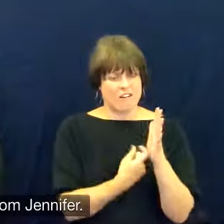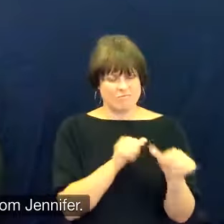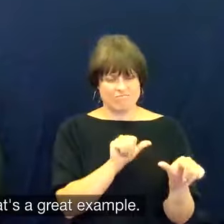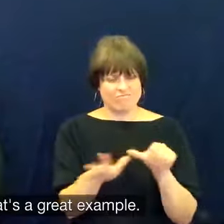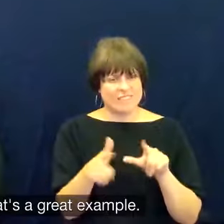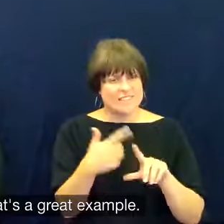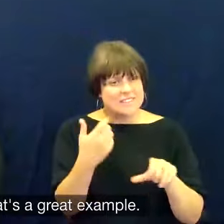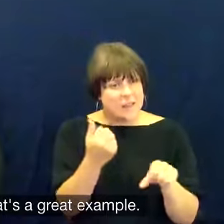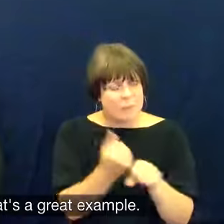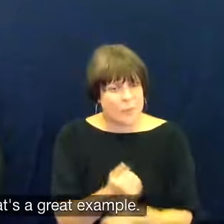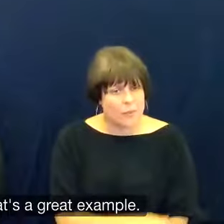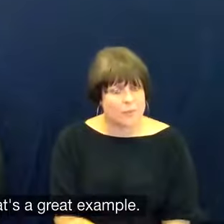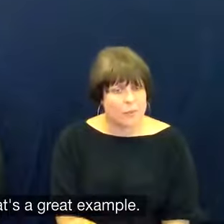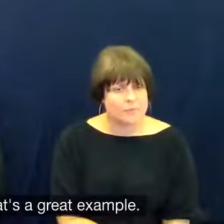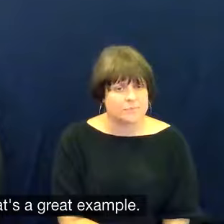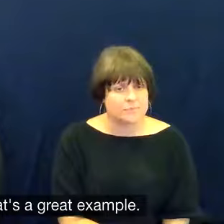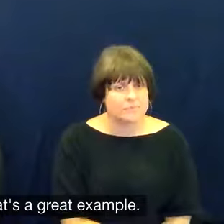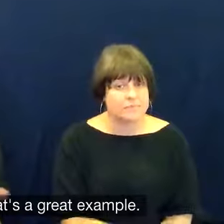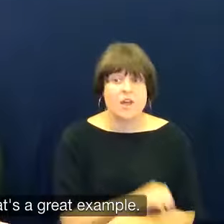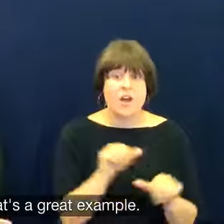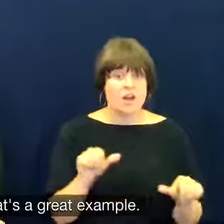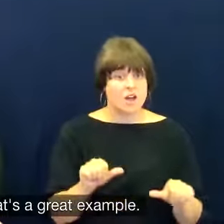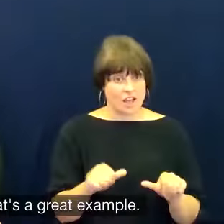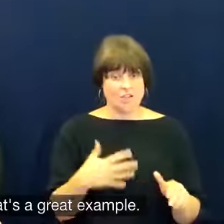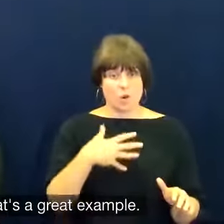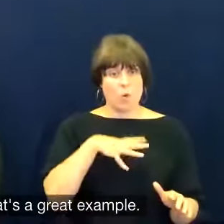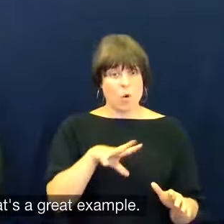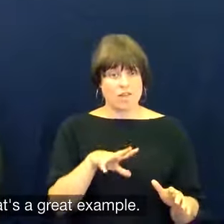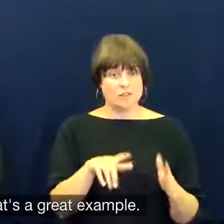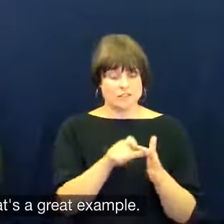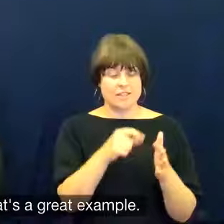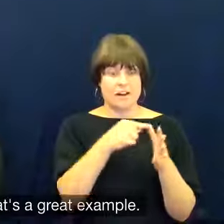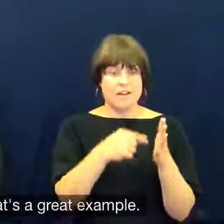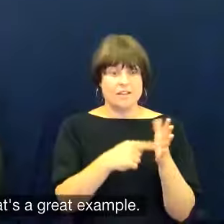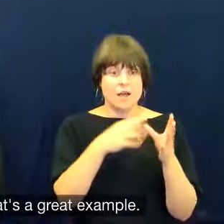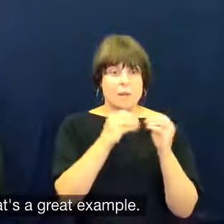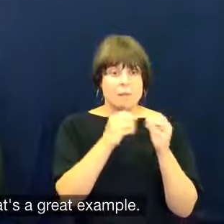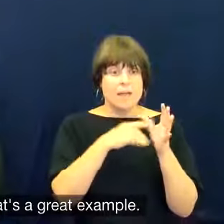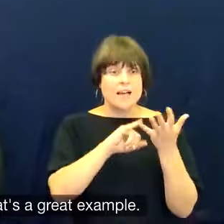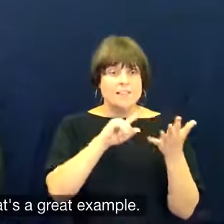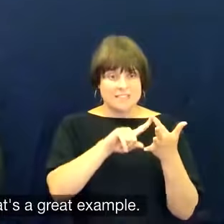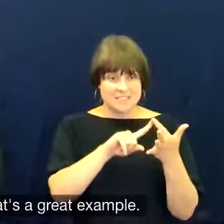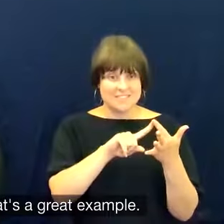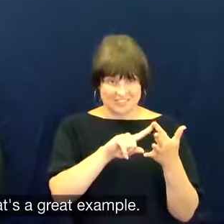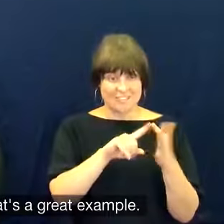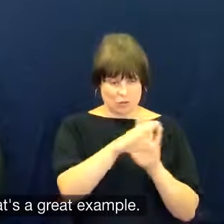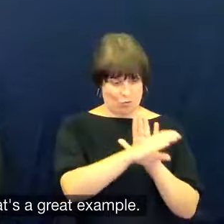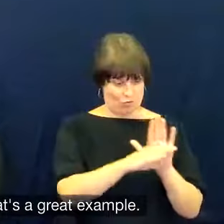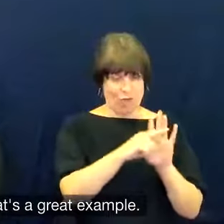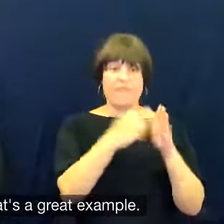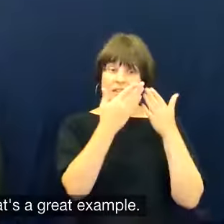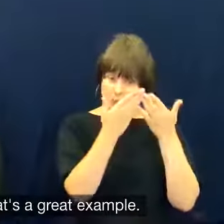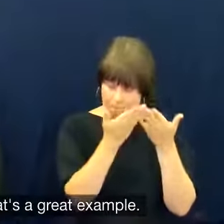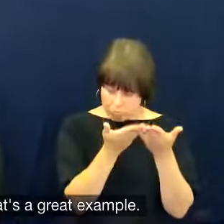So just thinking, okay, wanting to do database on computers, that's quite a